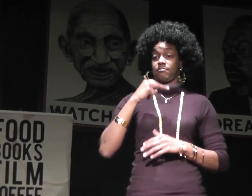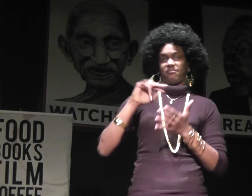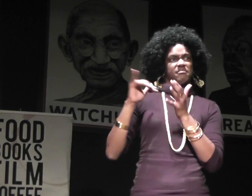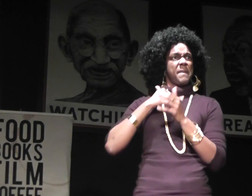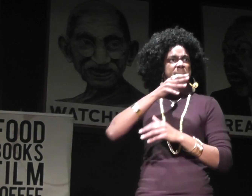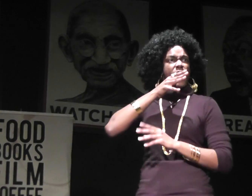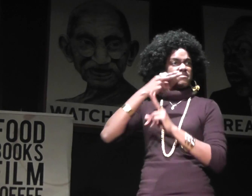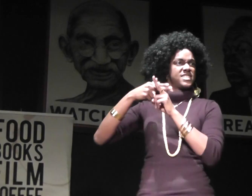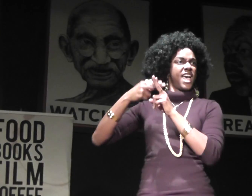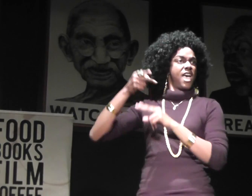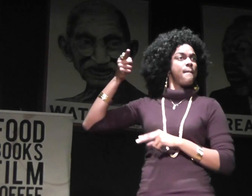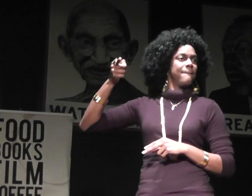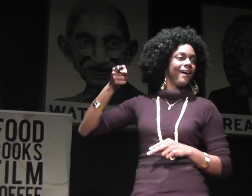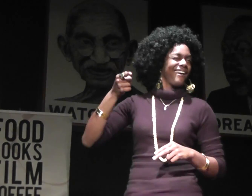So now I know that my mom,